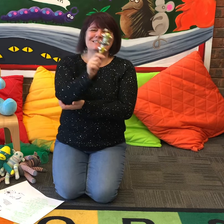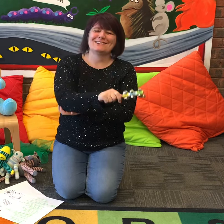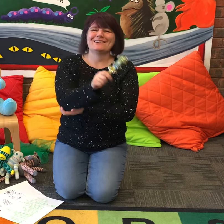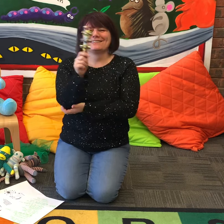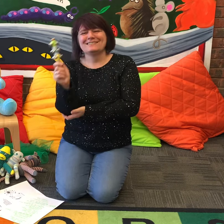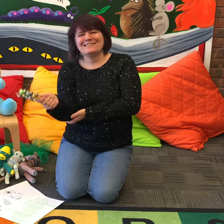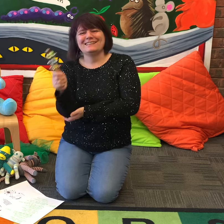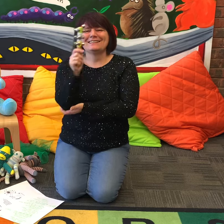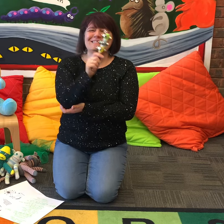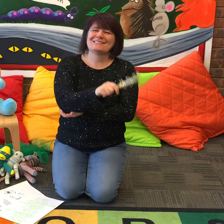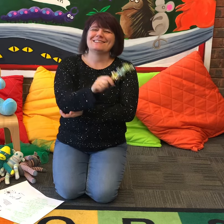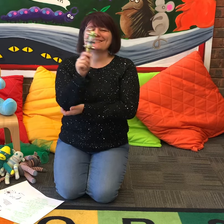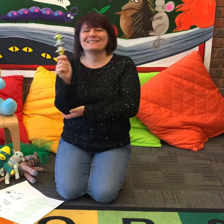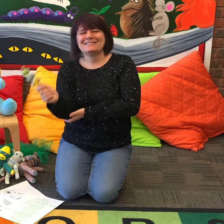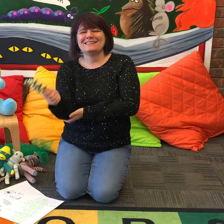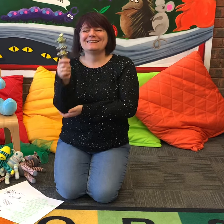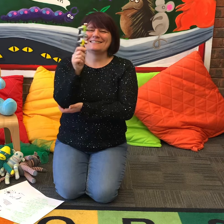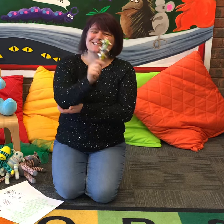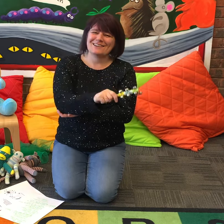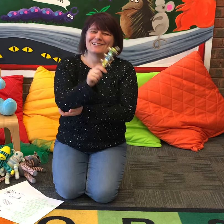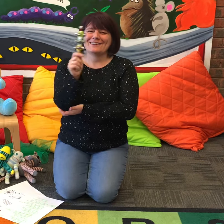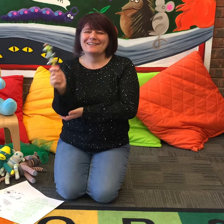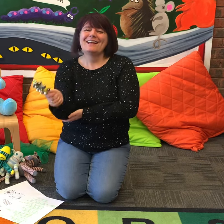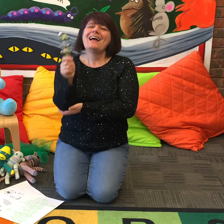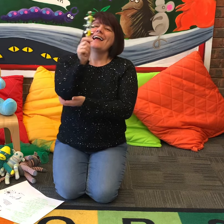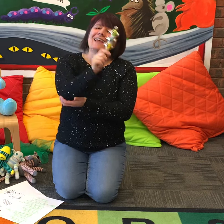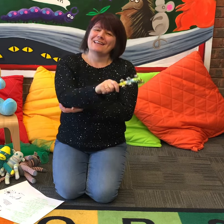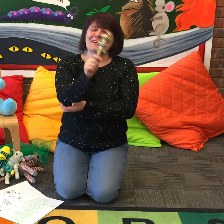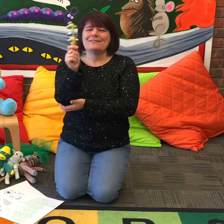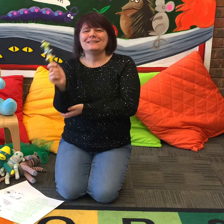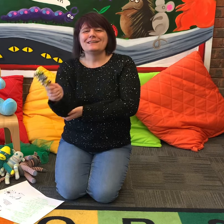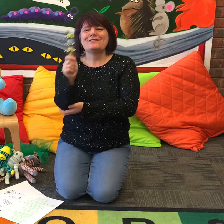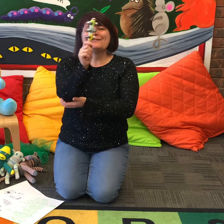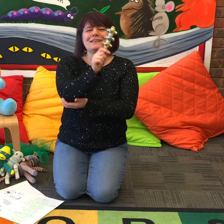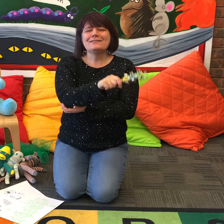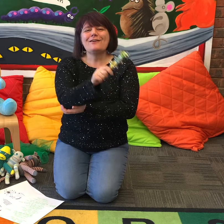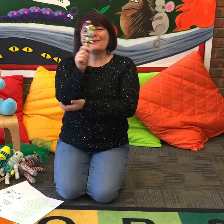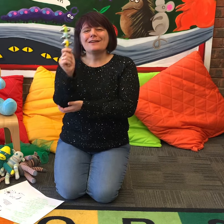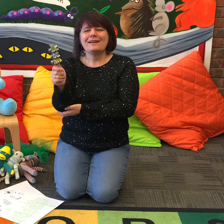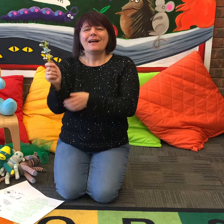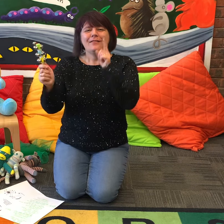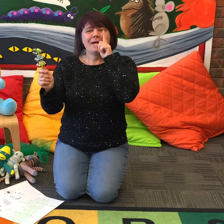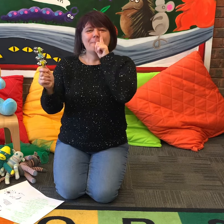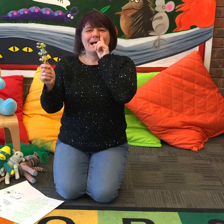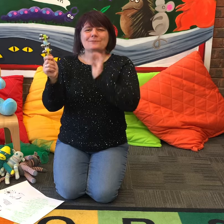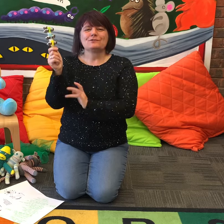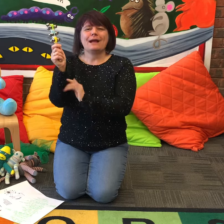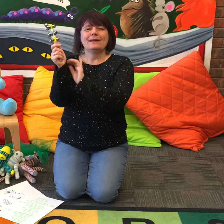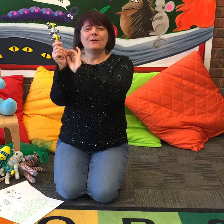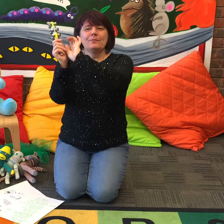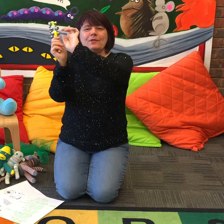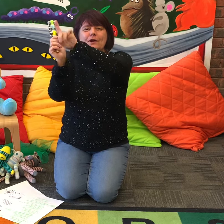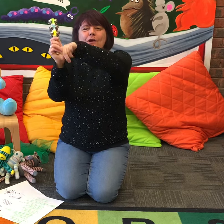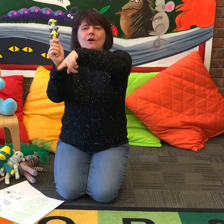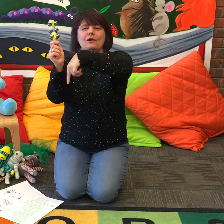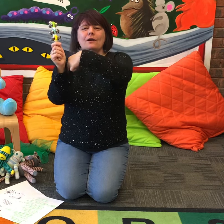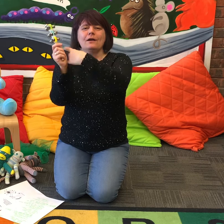tock, tick tock, tick tock. Hickory dickory dock. The mouse ran up the clock.